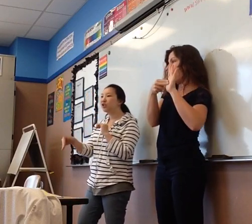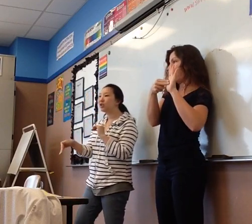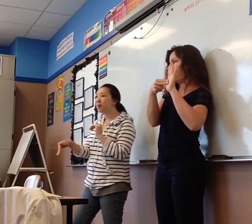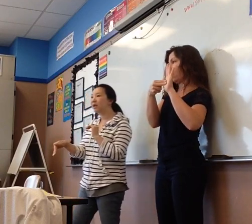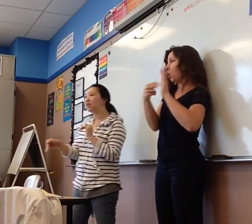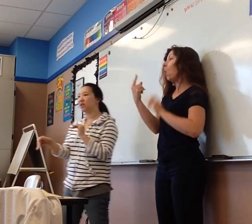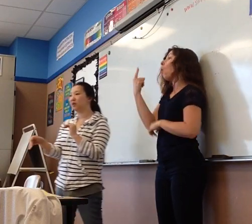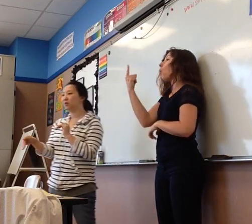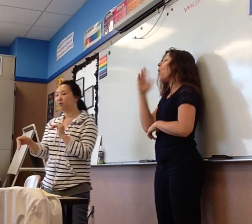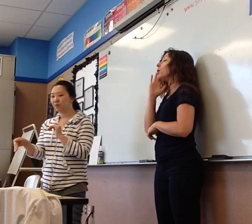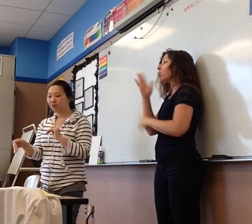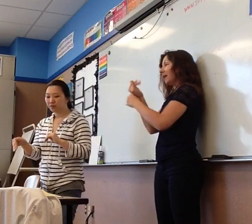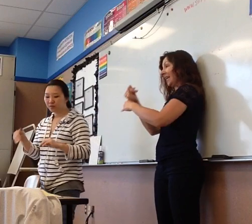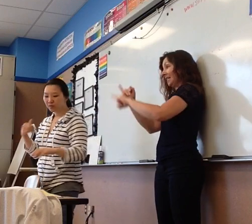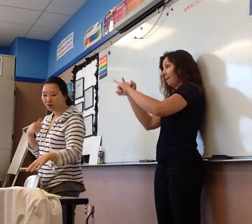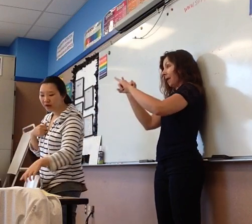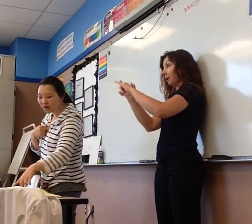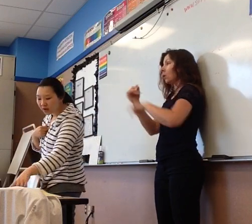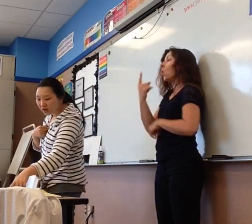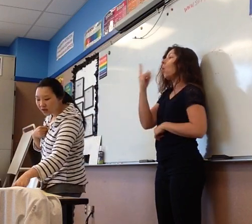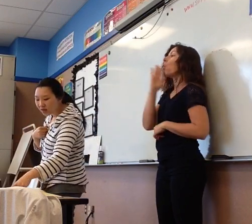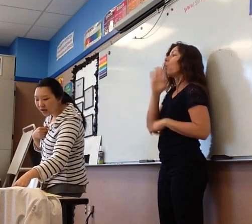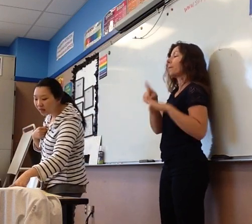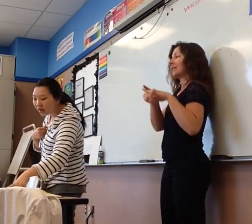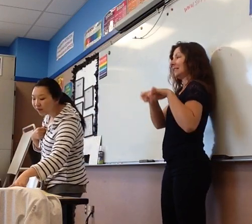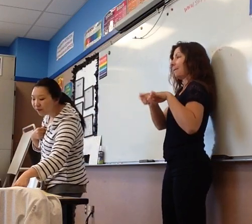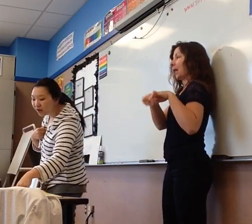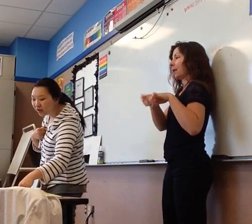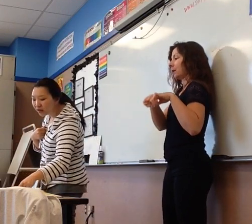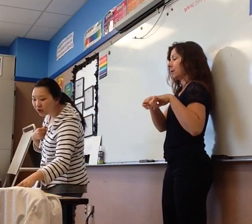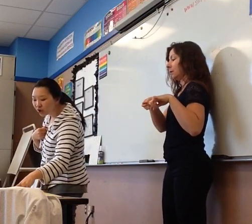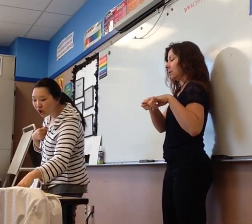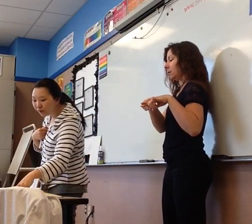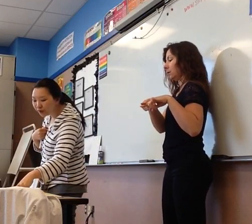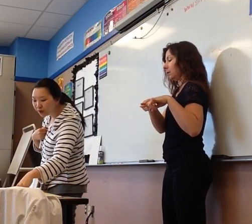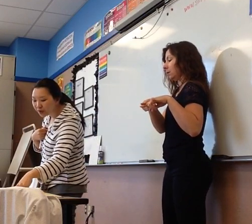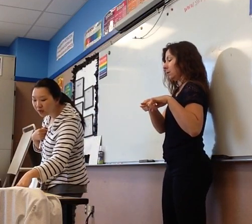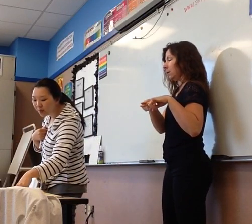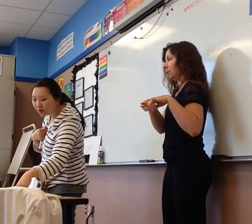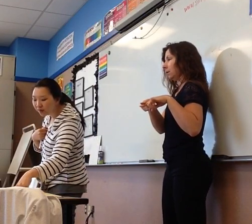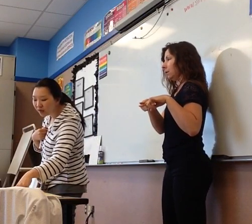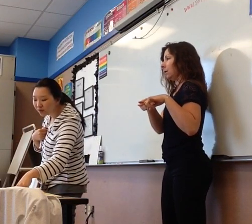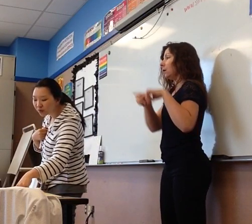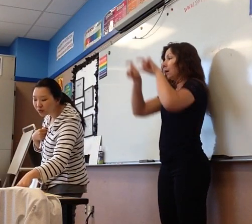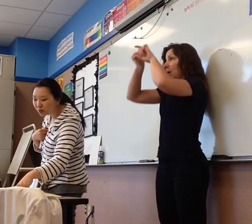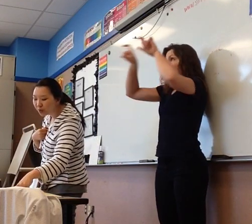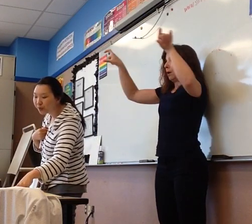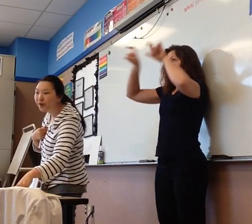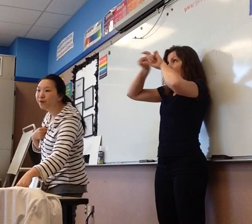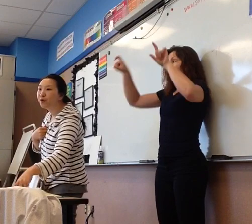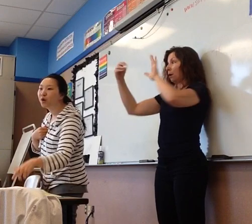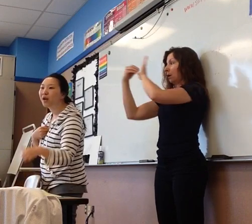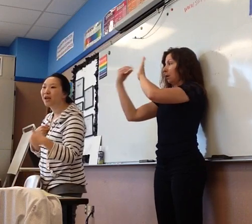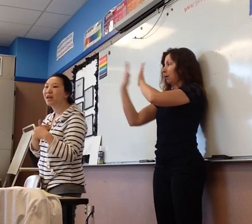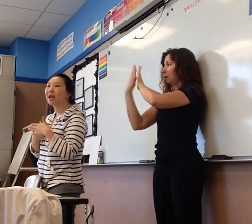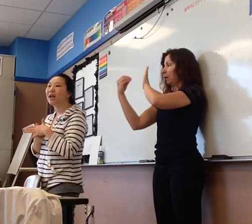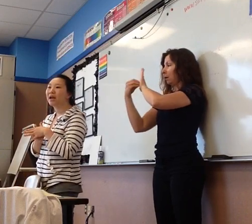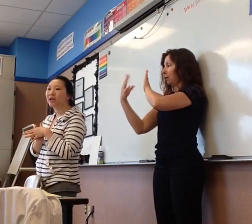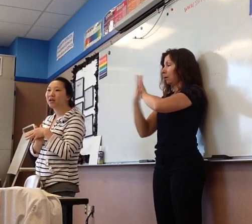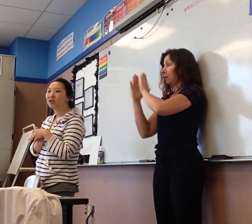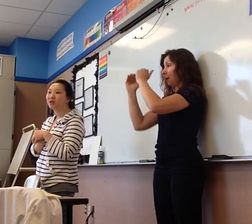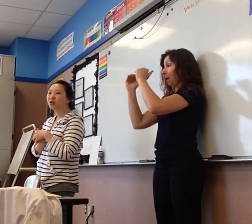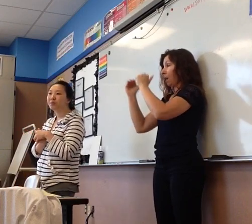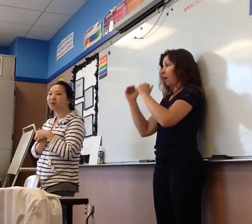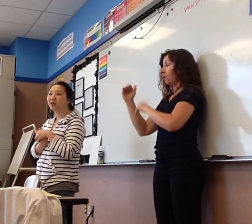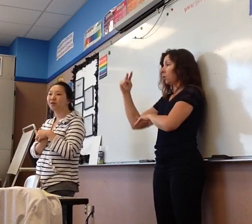independent and your dependent. Okay? Then they fill in the chart for you. The number of levels, 2, 3, 4,